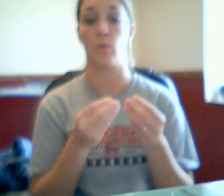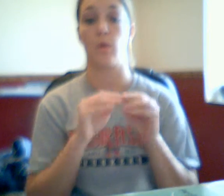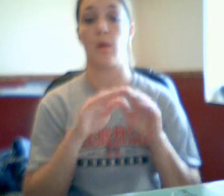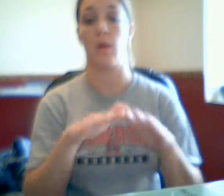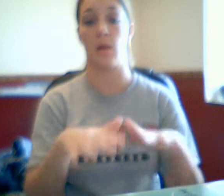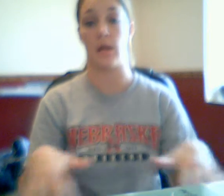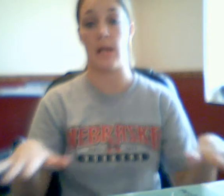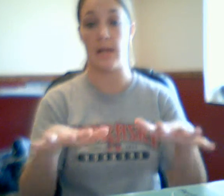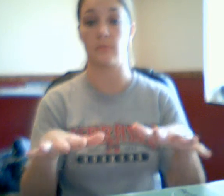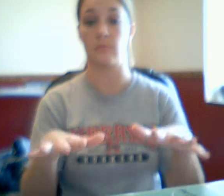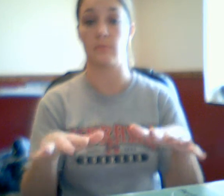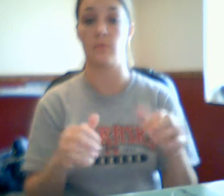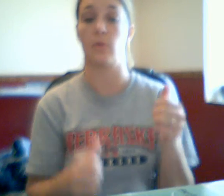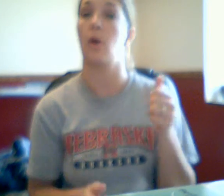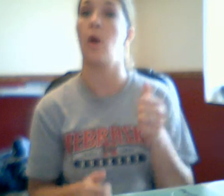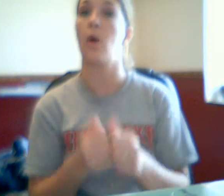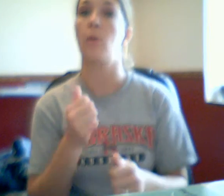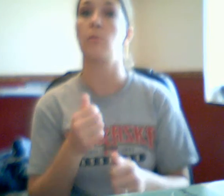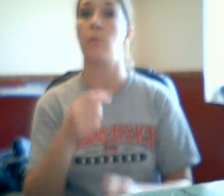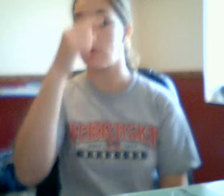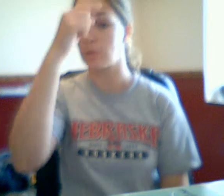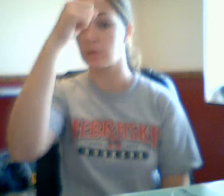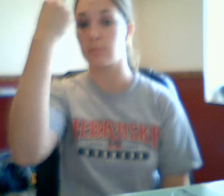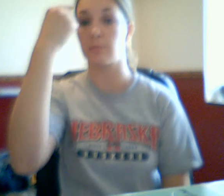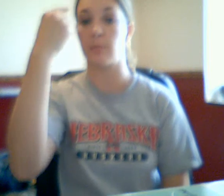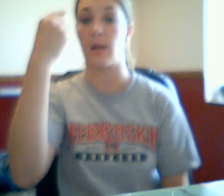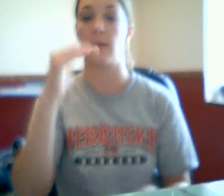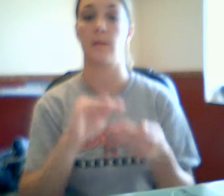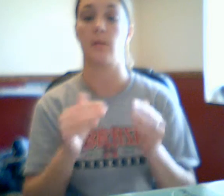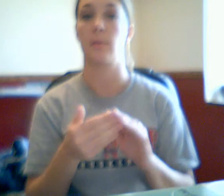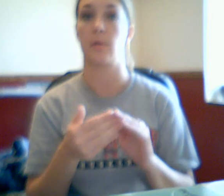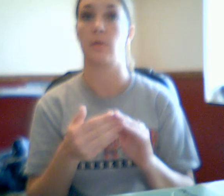and injustice this family endures is told through the eyes of 10-year-old